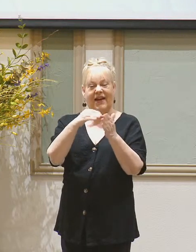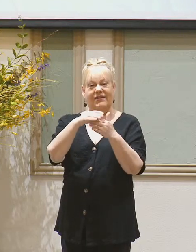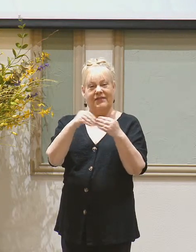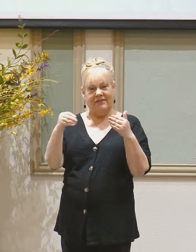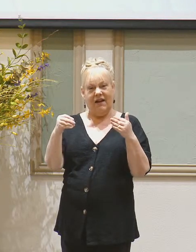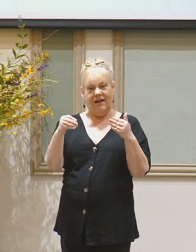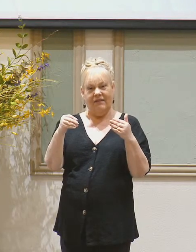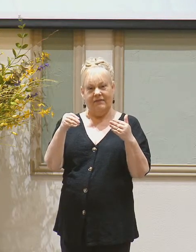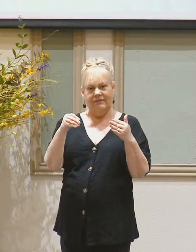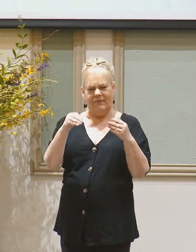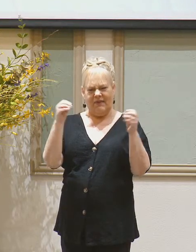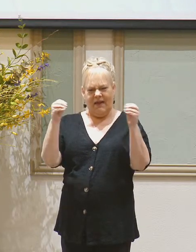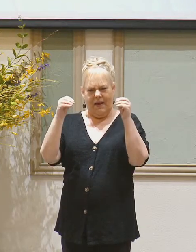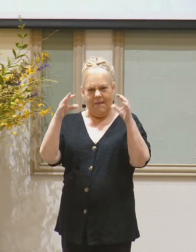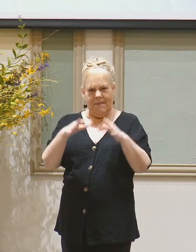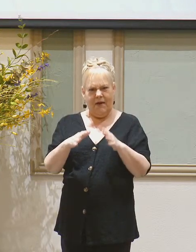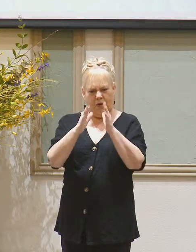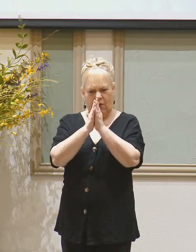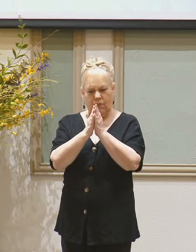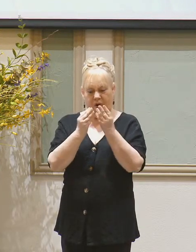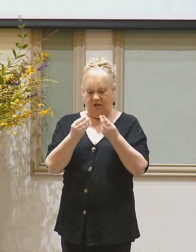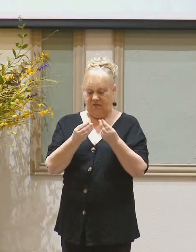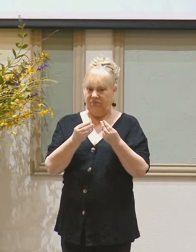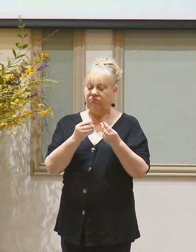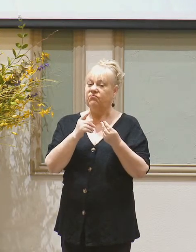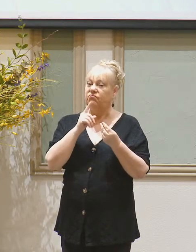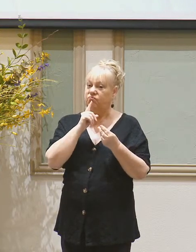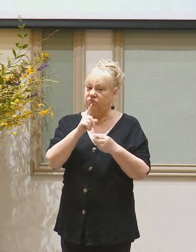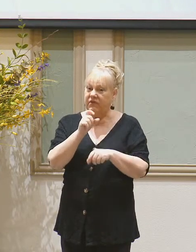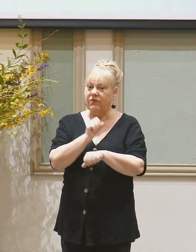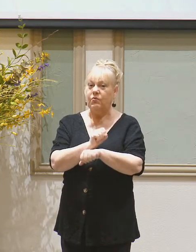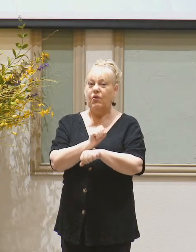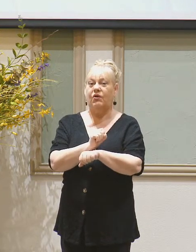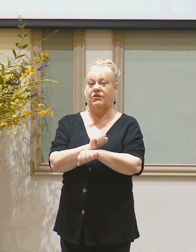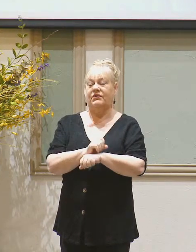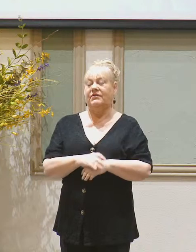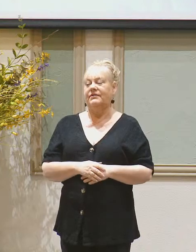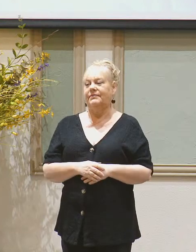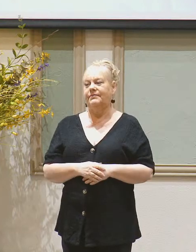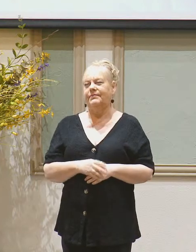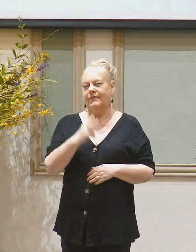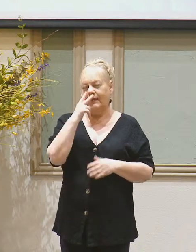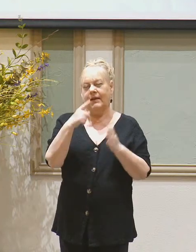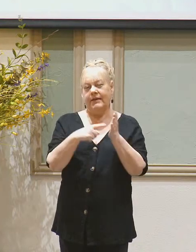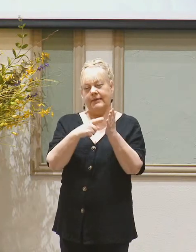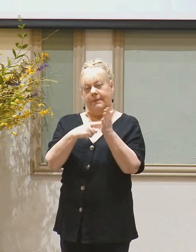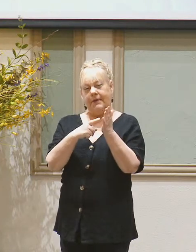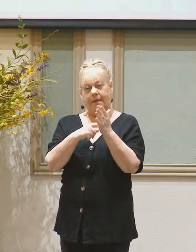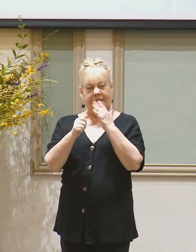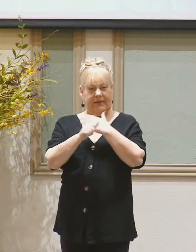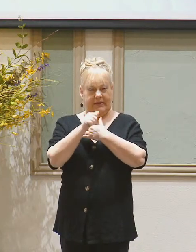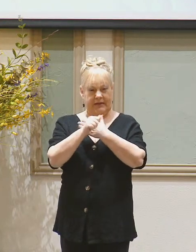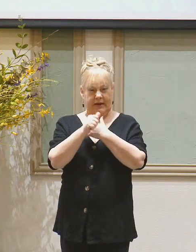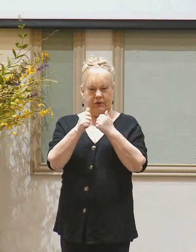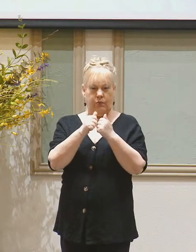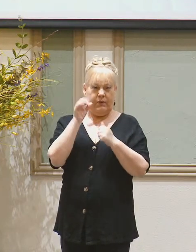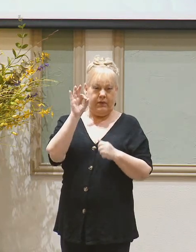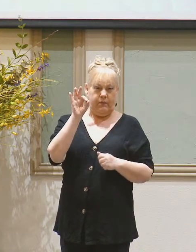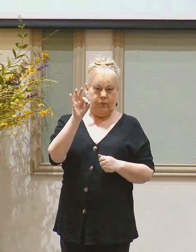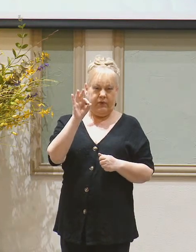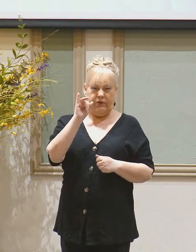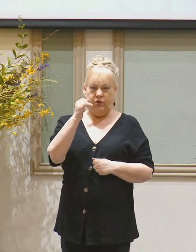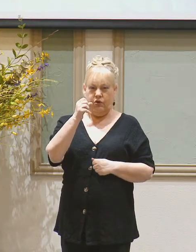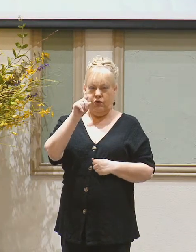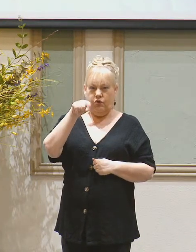$10,000. This miracle prayer cloth really works. See, sometimes the danger with preaching the